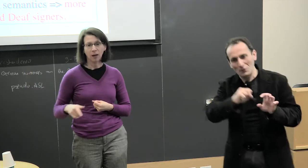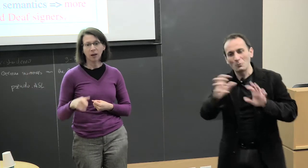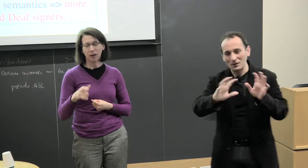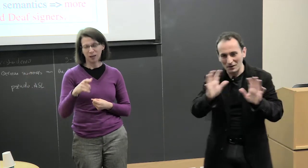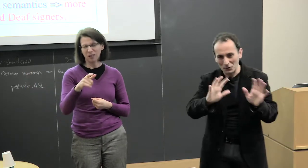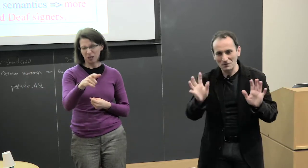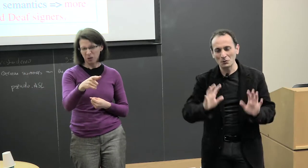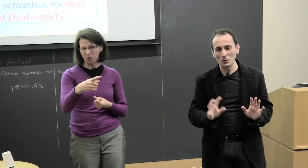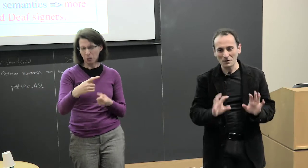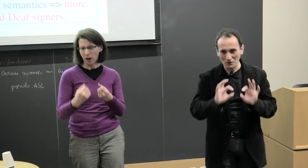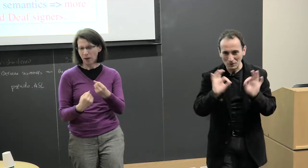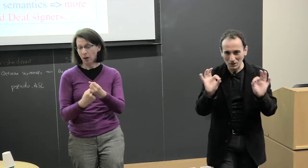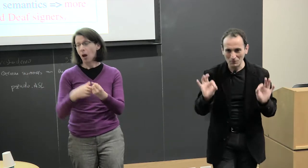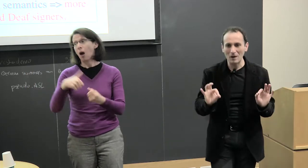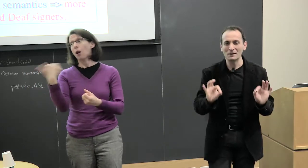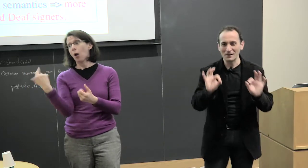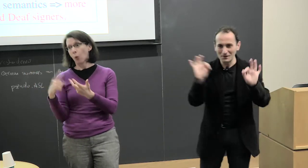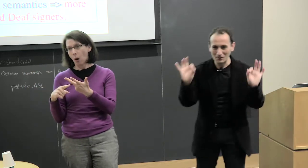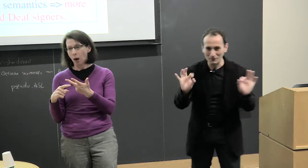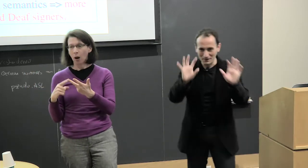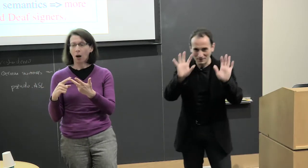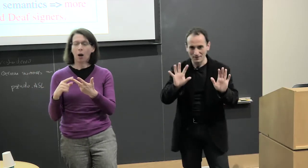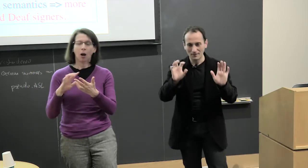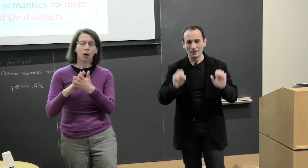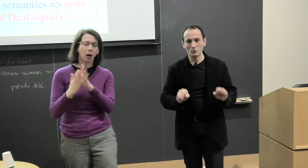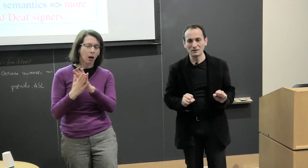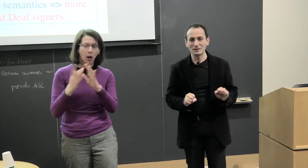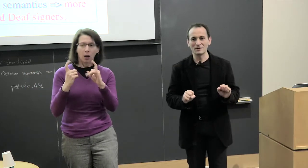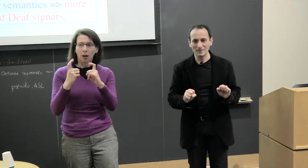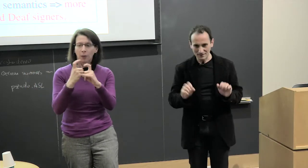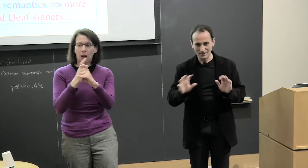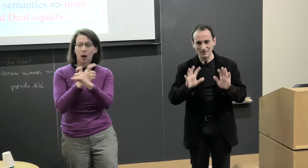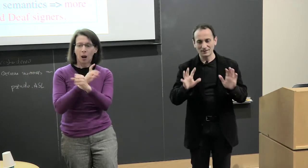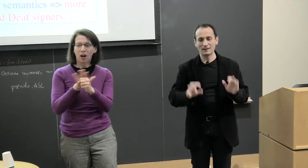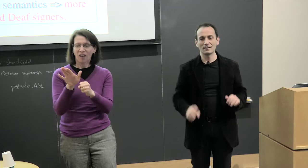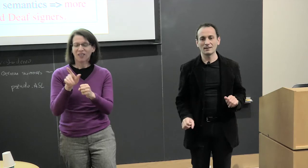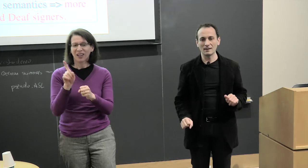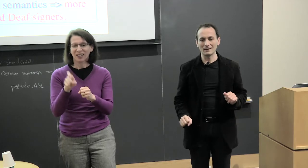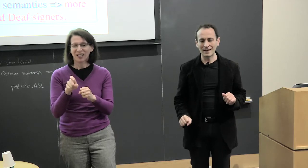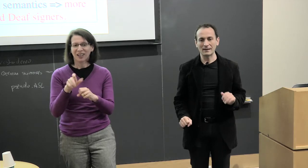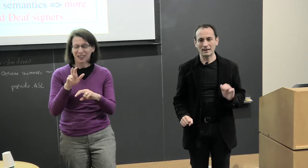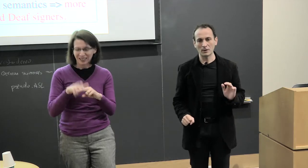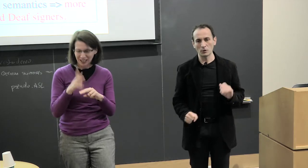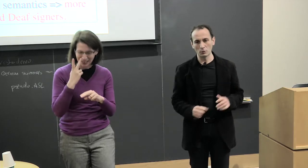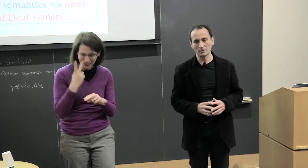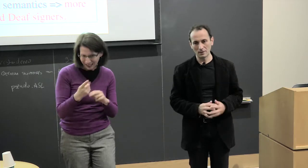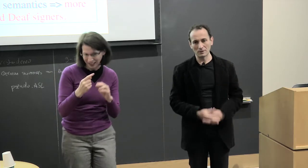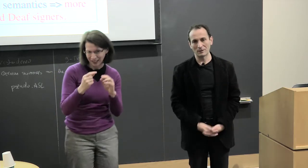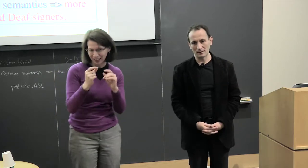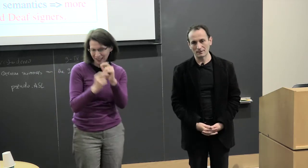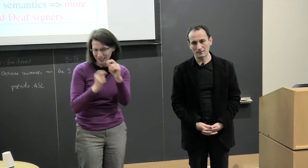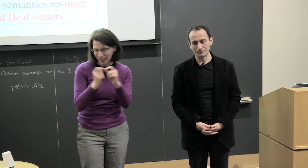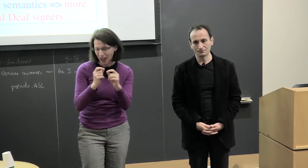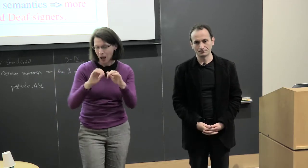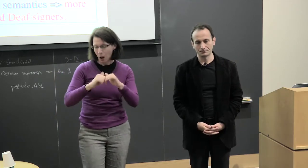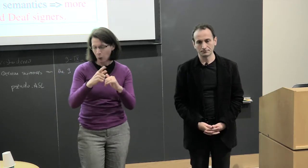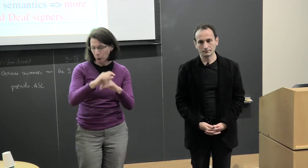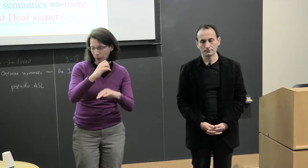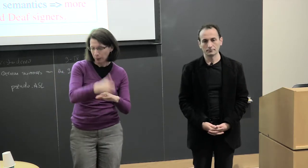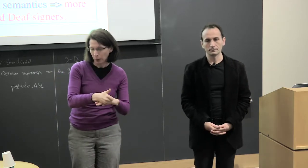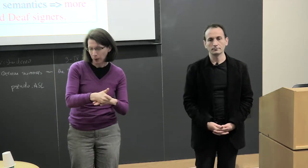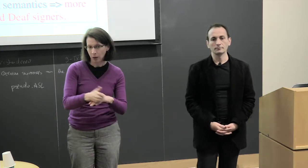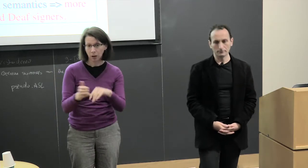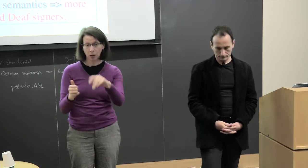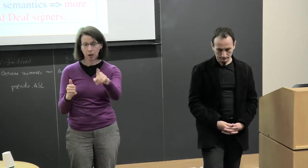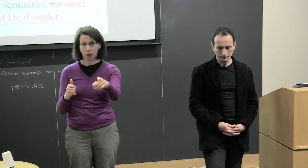advocating yet another one. And so at this point, things become complicated enough that I would need to sit and see exactly how you would implement it. But the